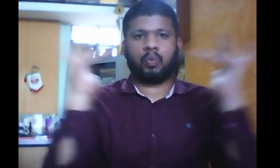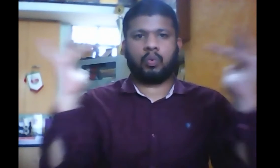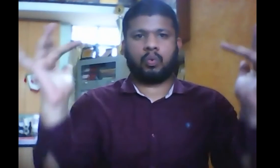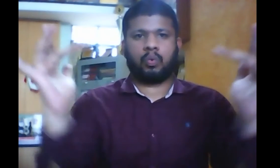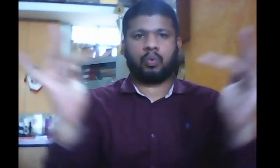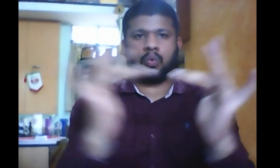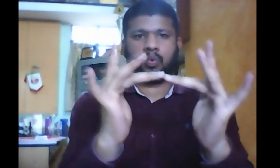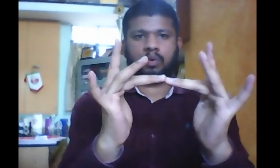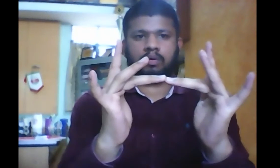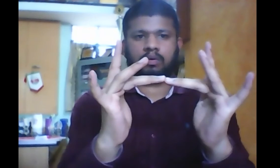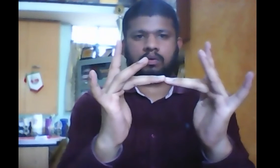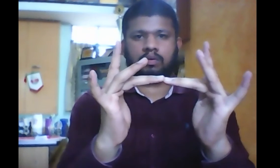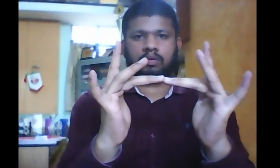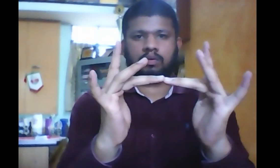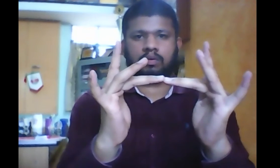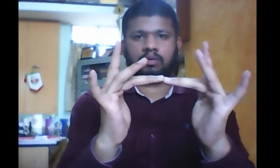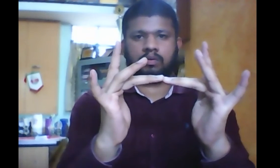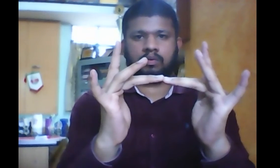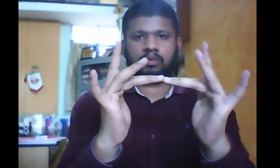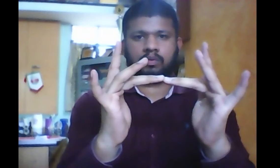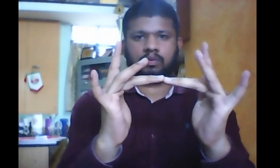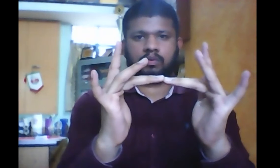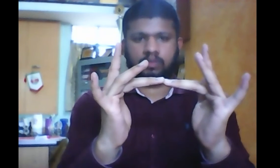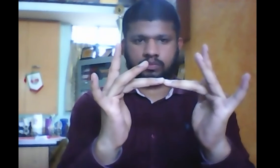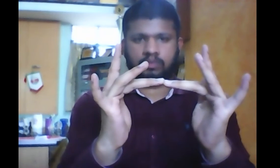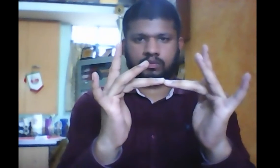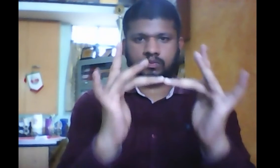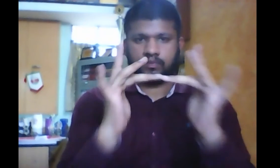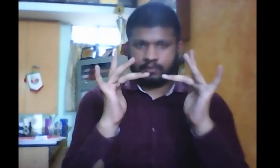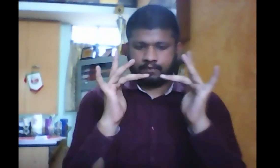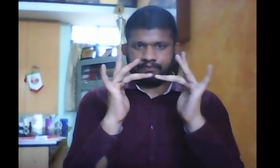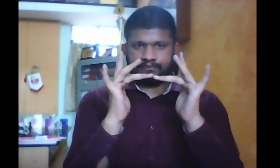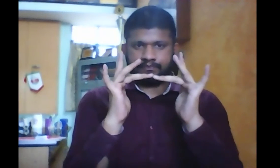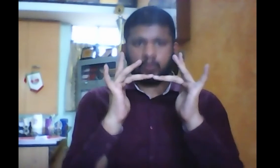This is your middle finger, and just a web. Make a circle like Earth.